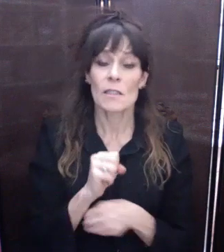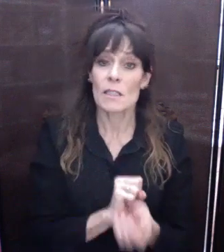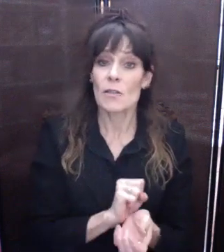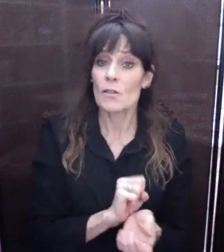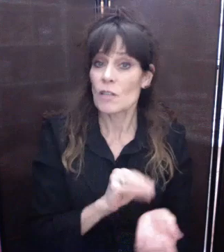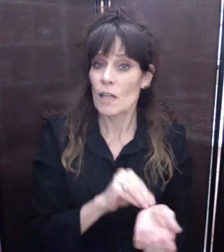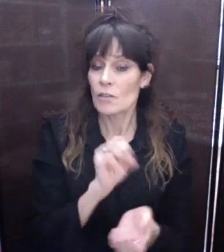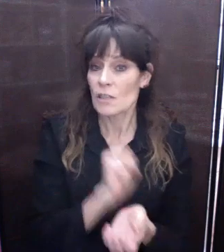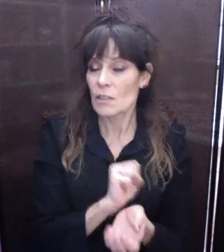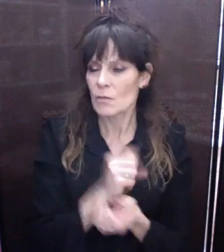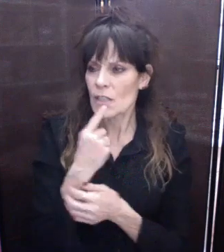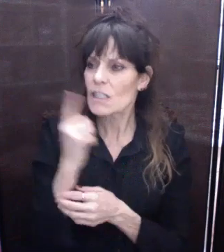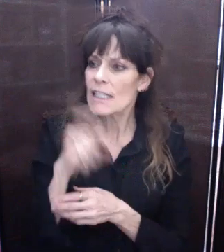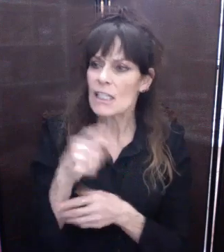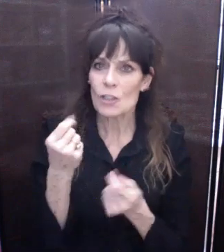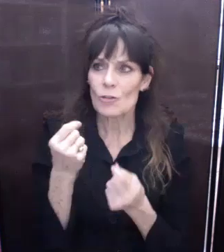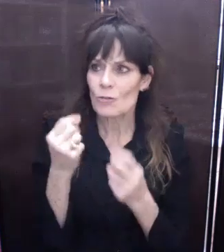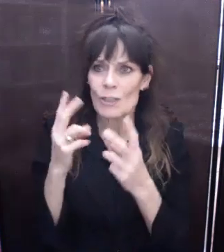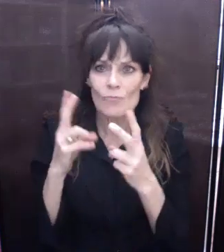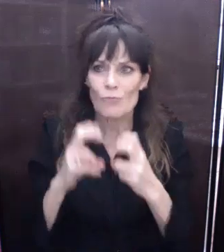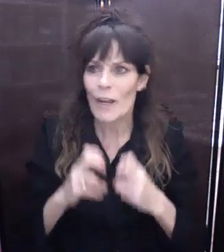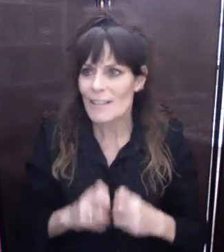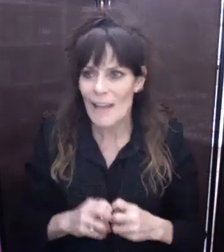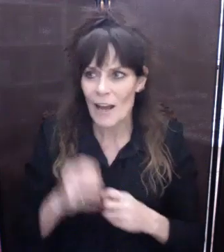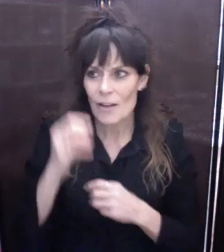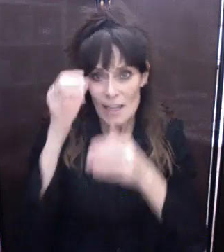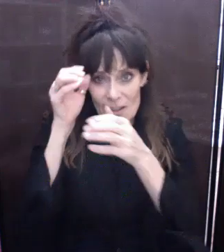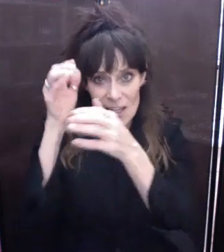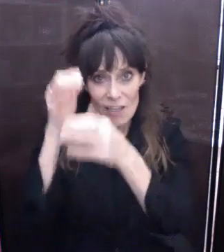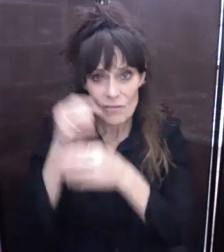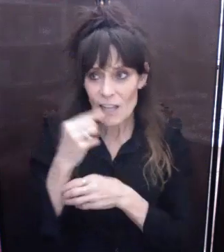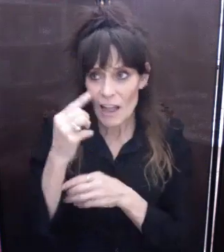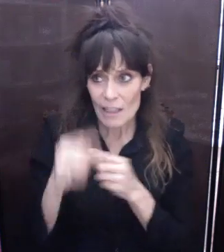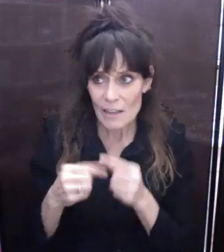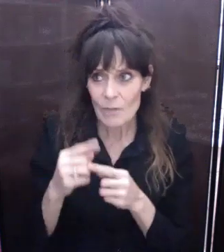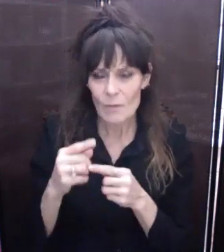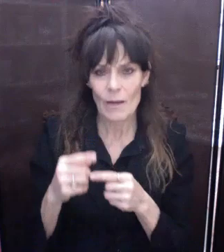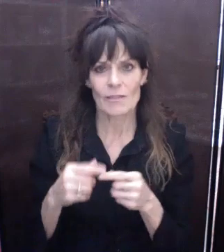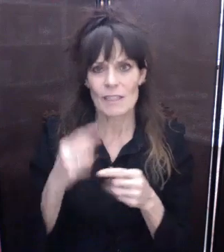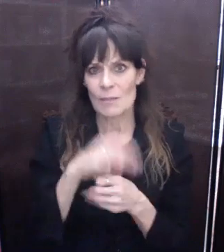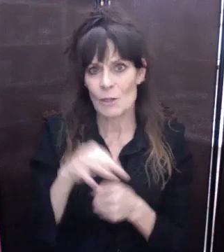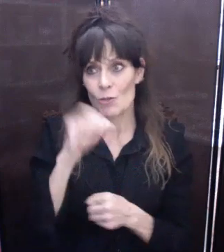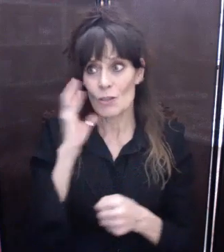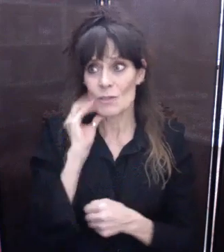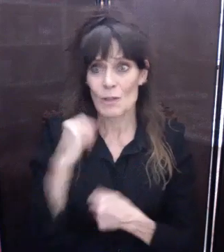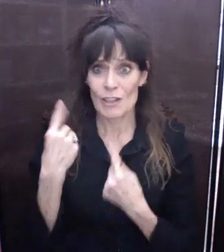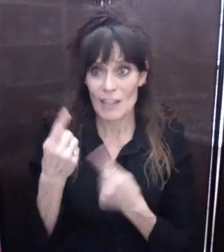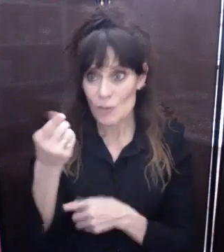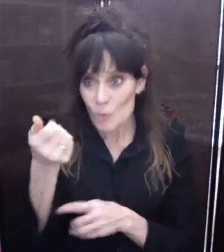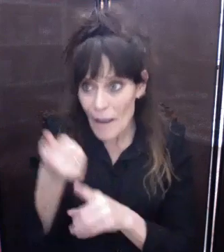what you need to do is break down the egos of alcoholics. You're telling them about this spiritual experience you've had, but their ego is such that